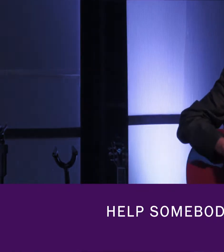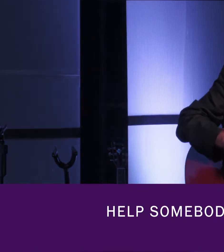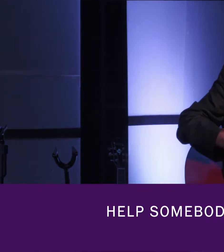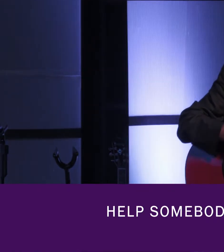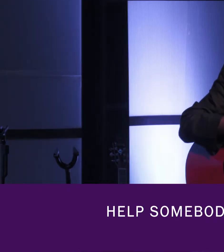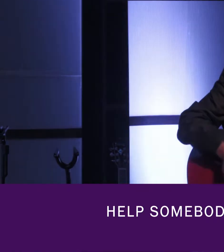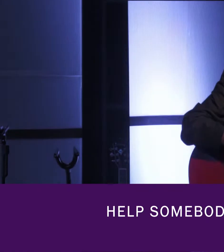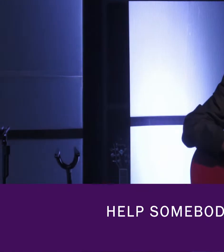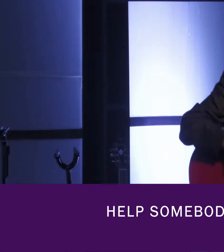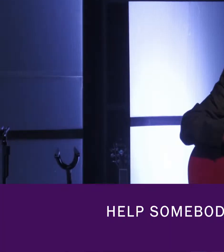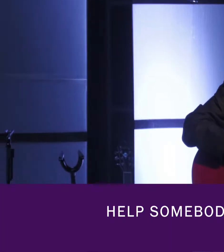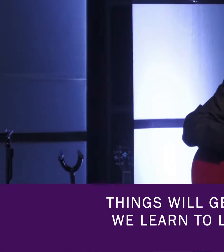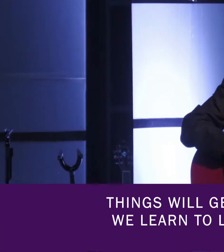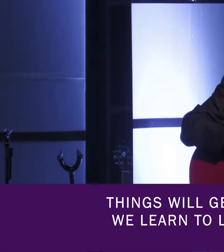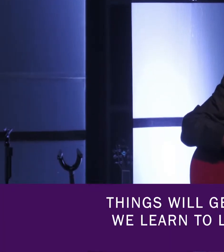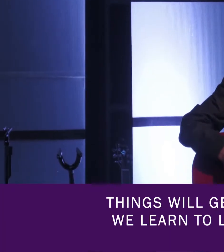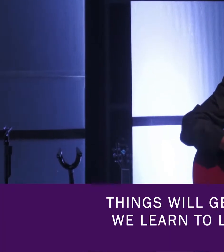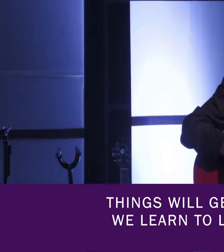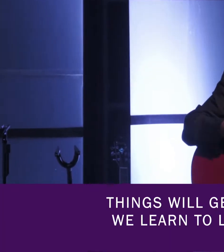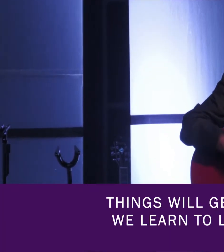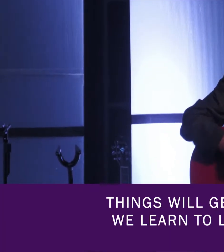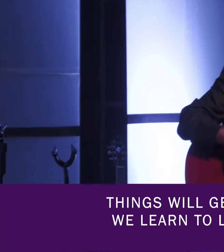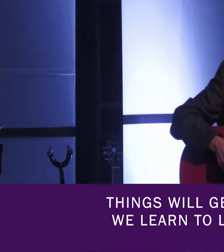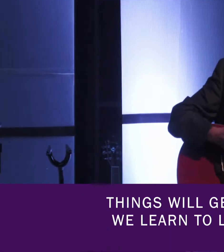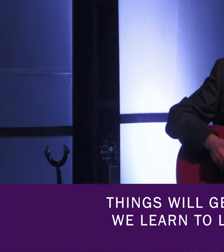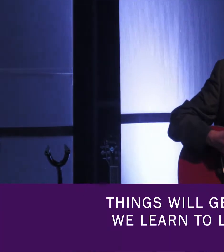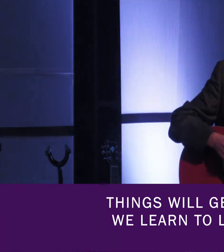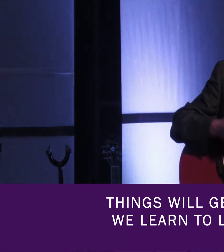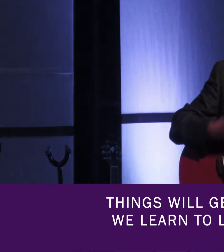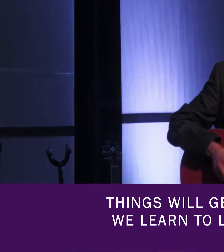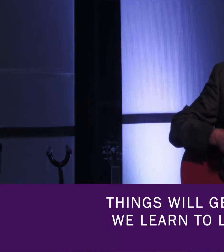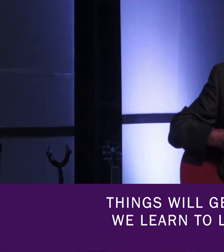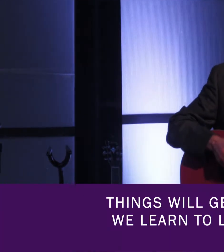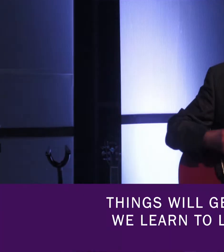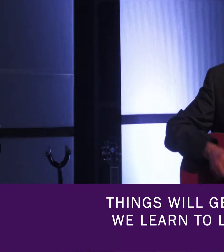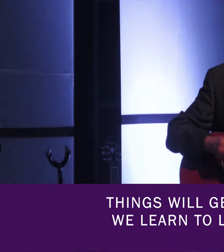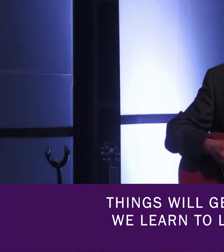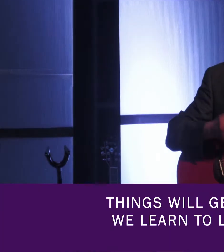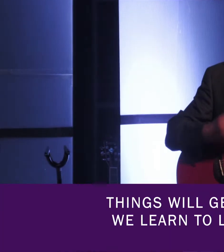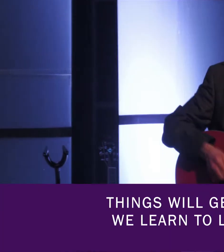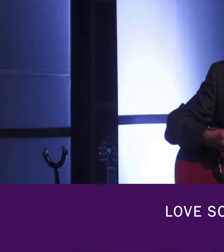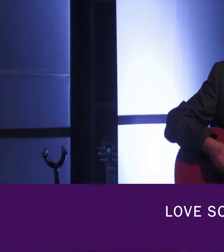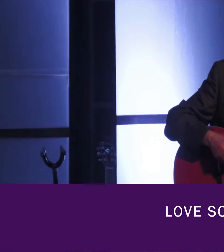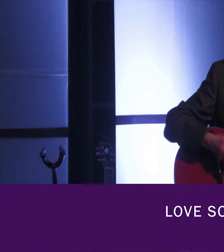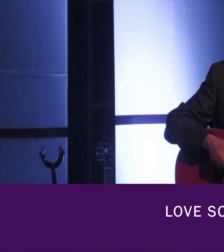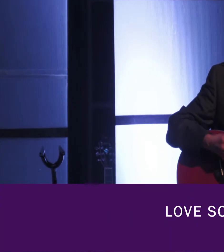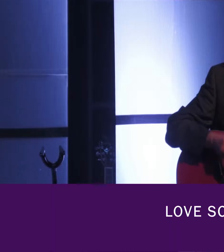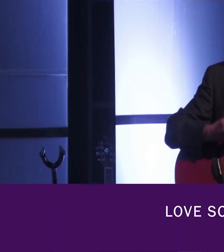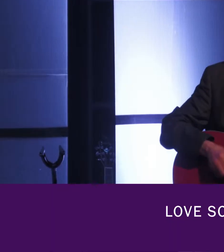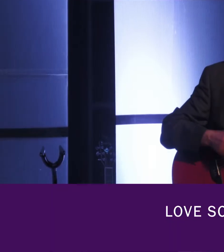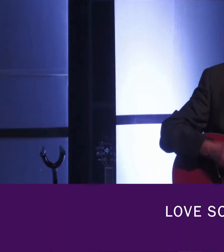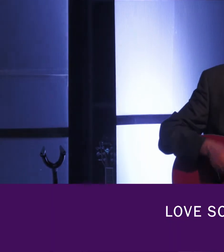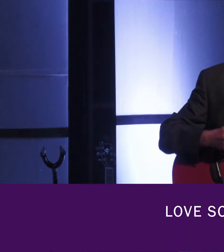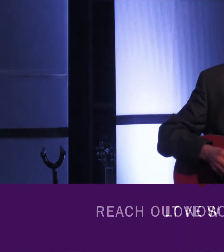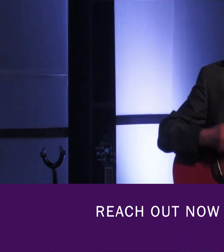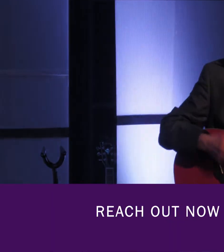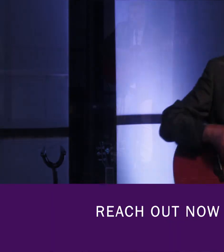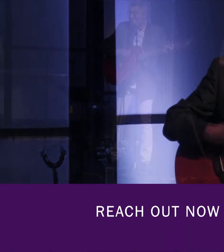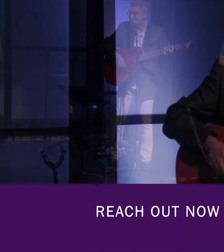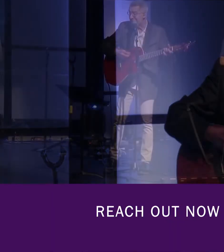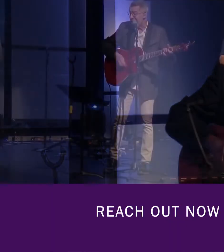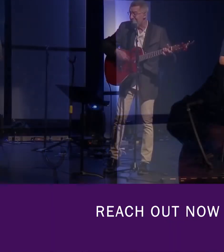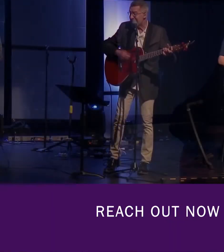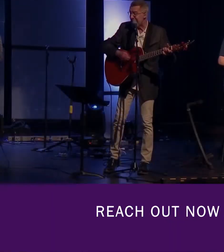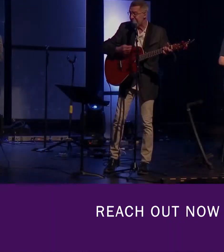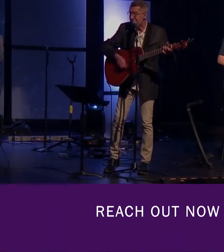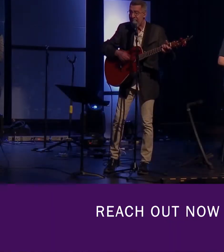Help somebody while we can. Things will get better when we learn to love somebody, love somebody. Reach